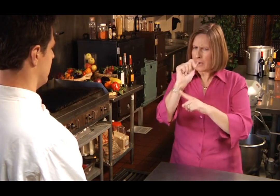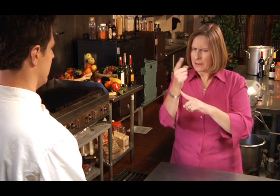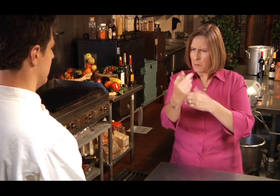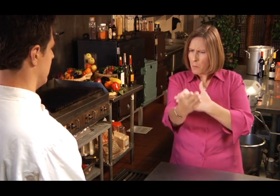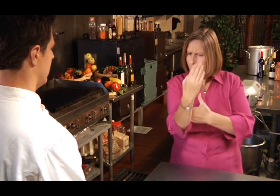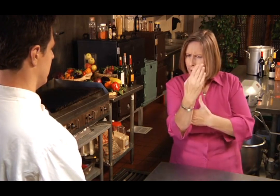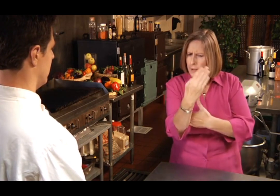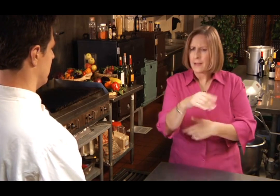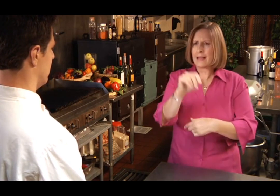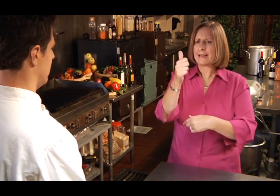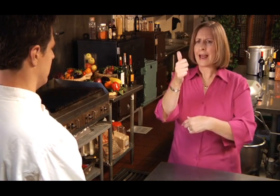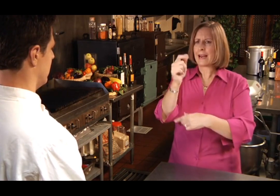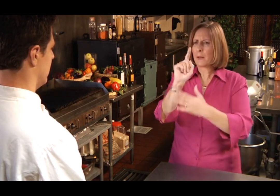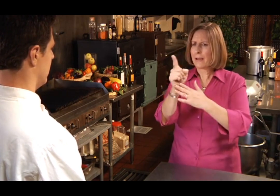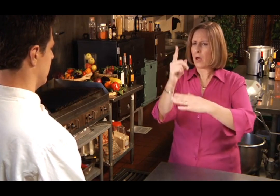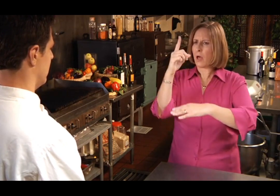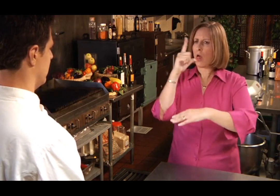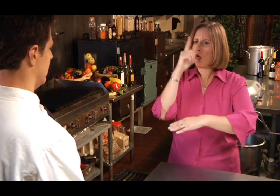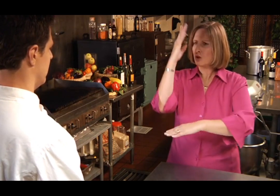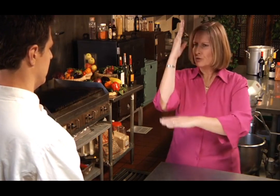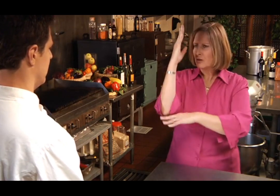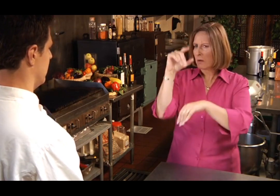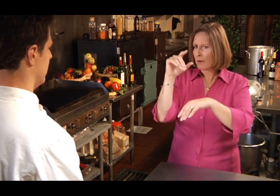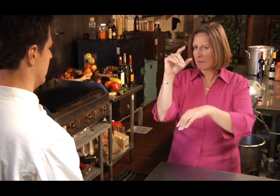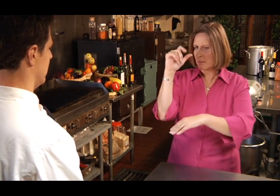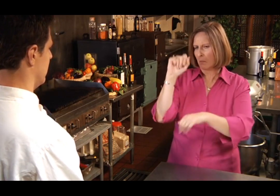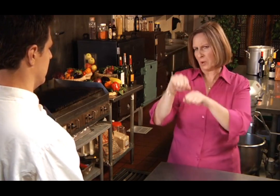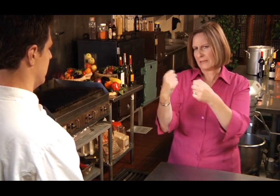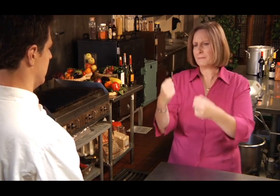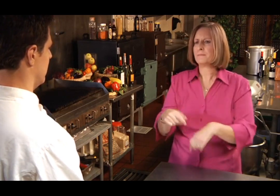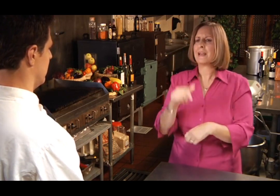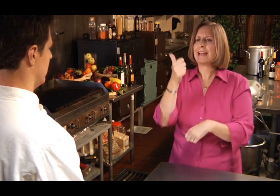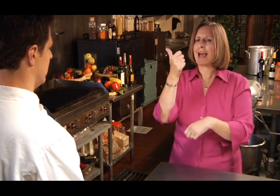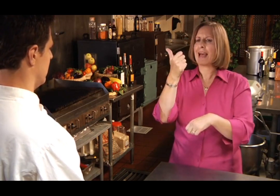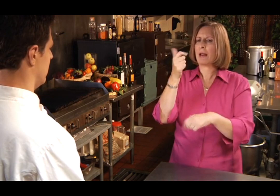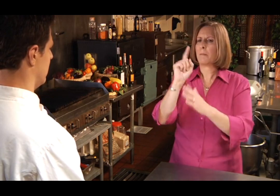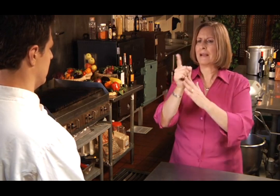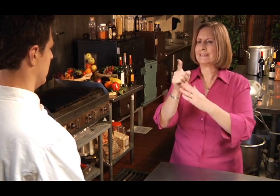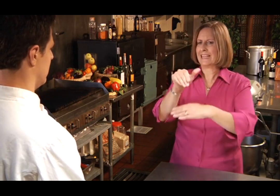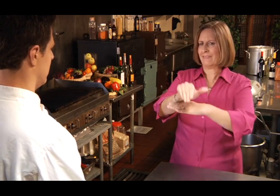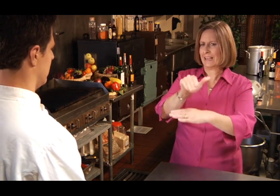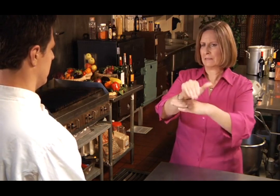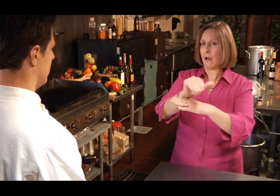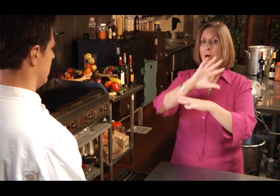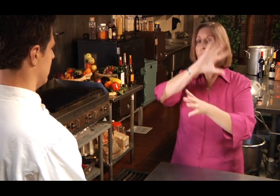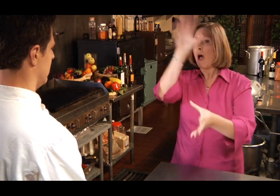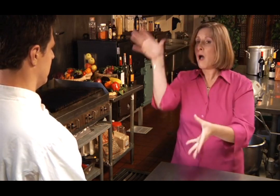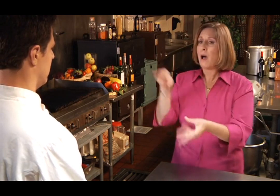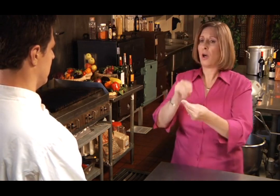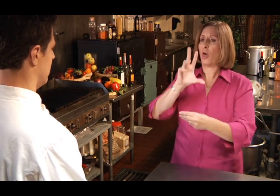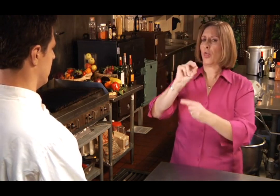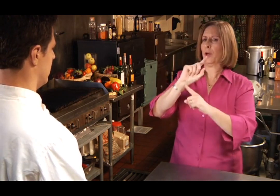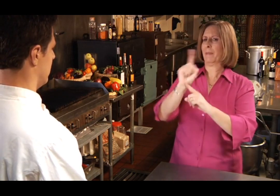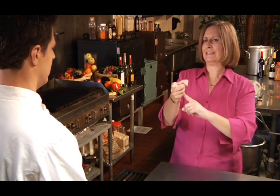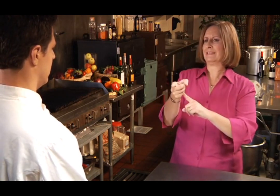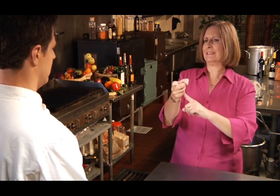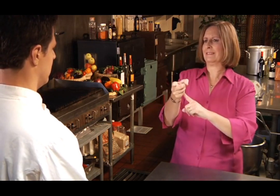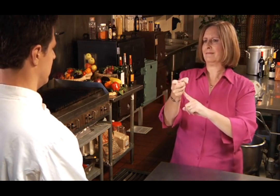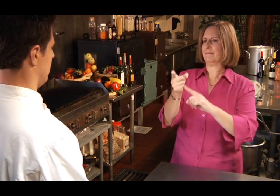for 10 minutes in the morning, 10 minutes on your lunch break, and 10 minutes in the evening to accumulate at least 30 minutes a